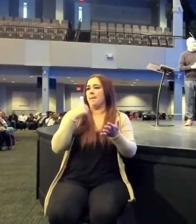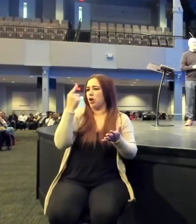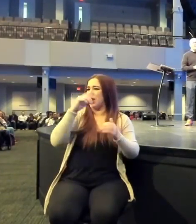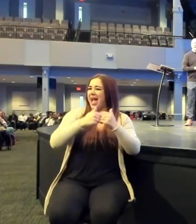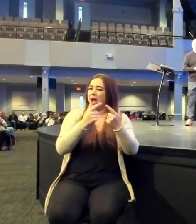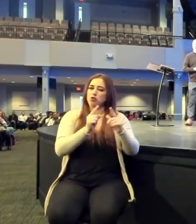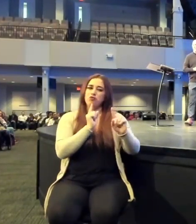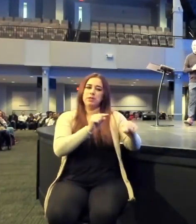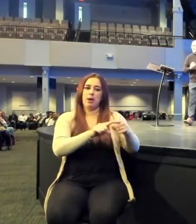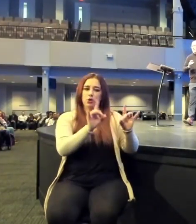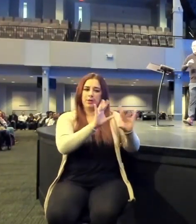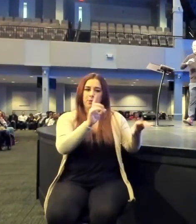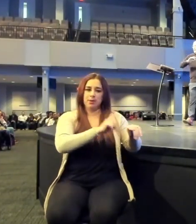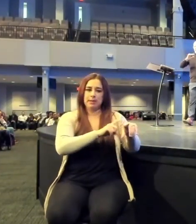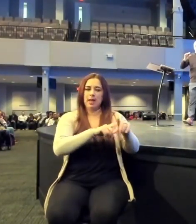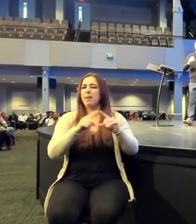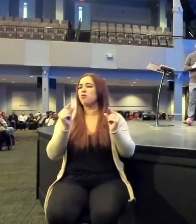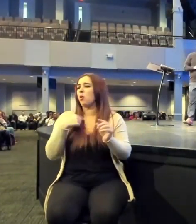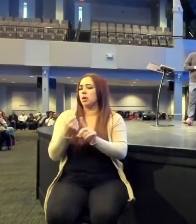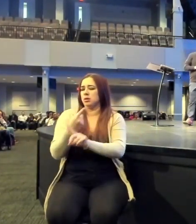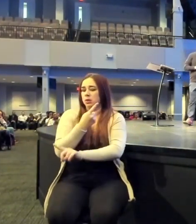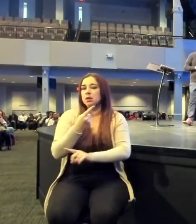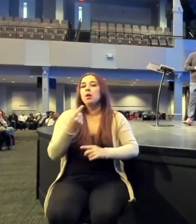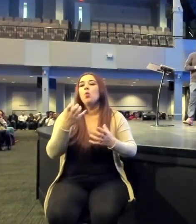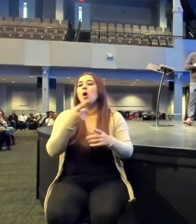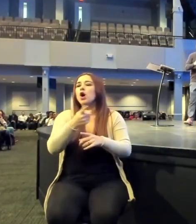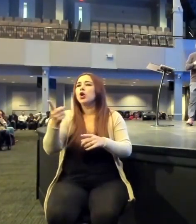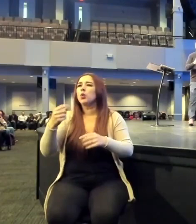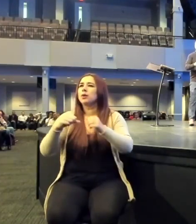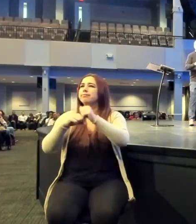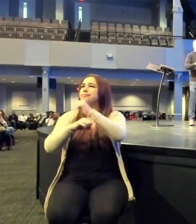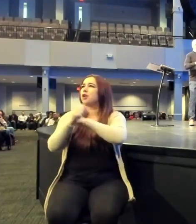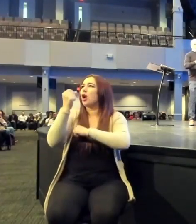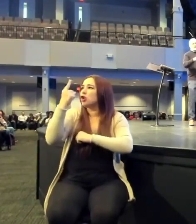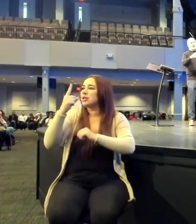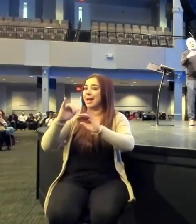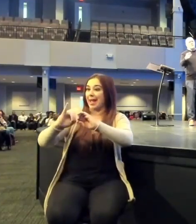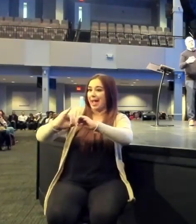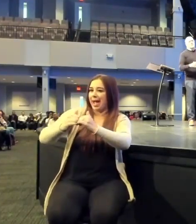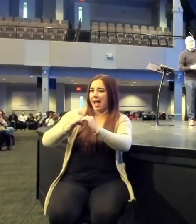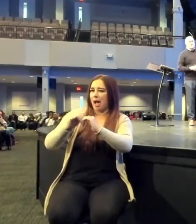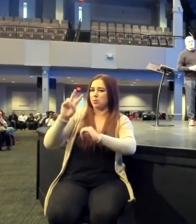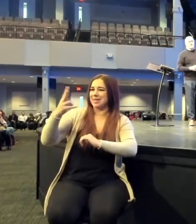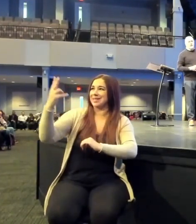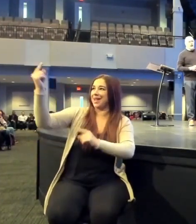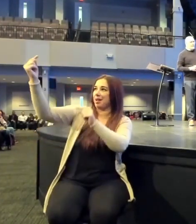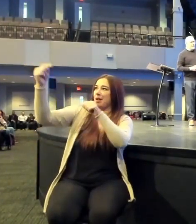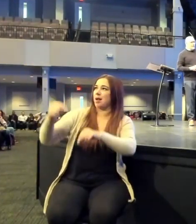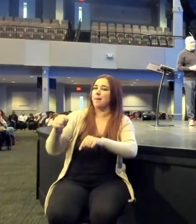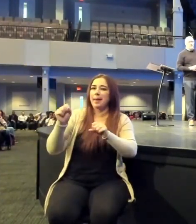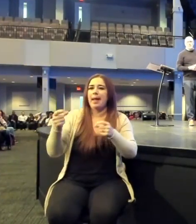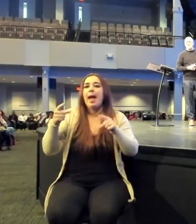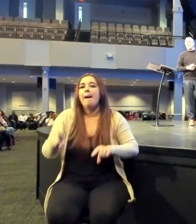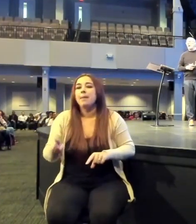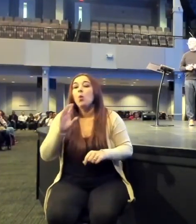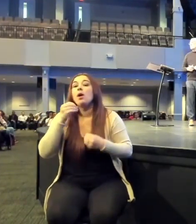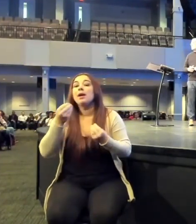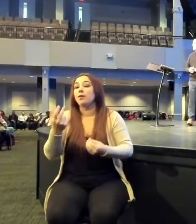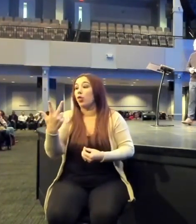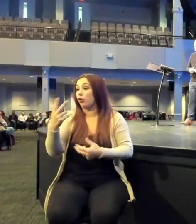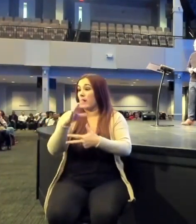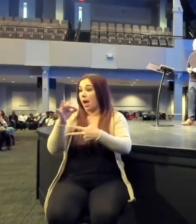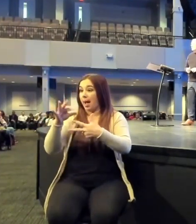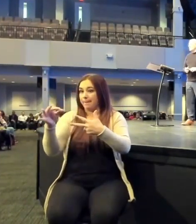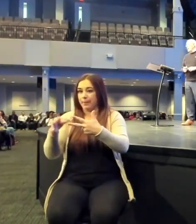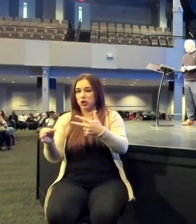to these terrible times. But I want to give you a little bit of an understanding of how the second coming of Jesus could happen. I'm going to give you three